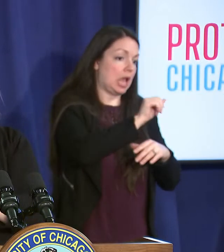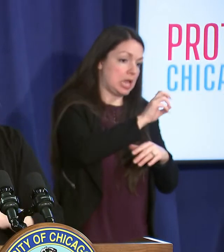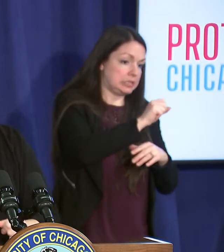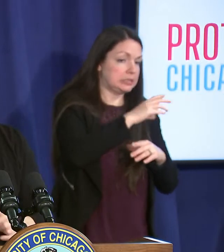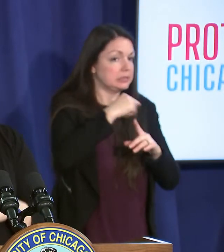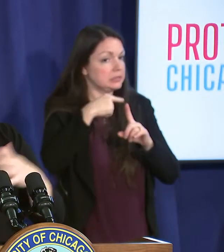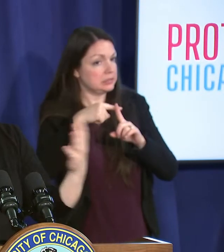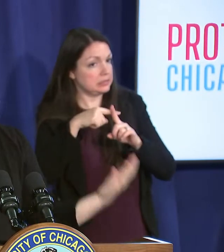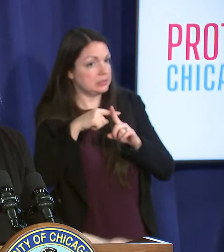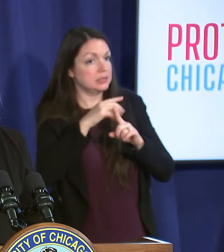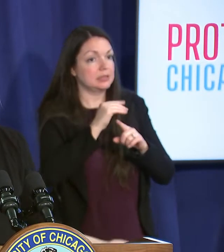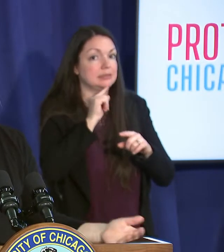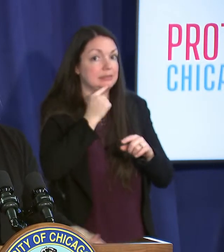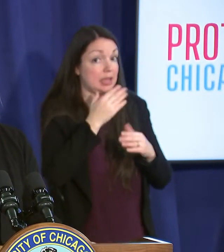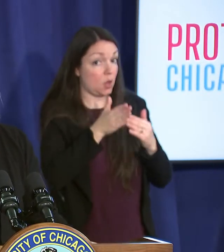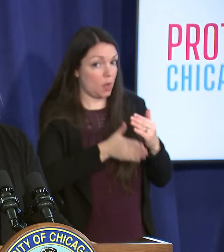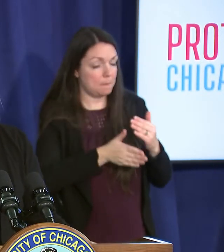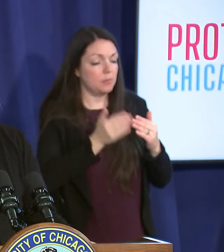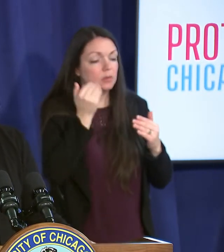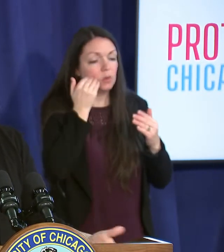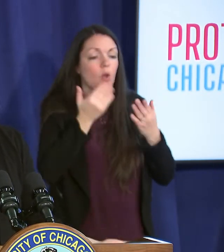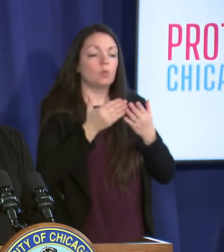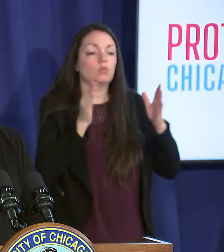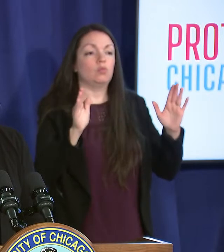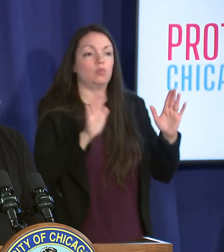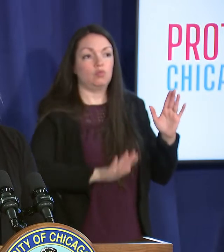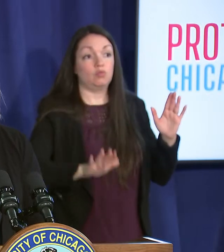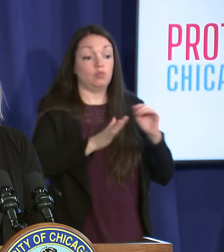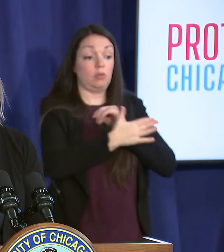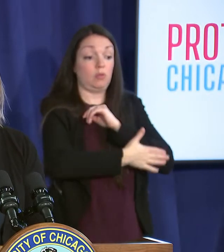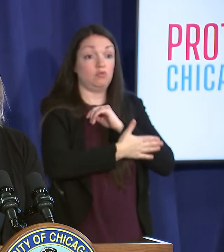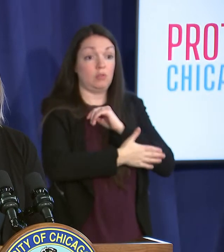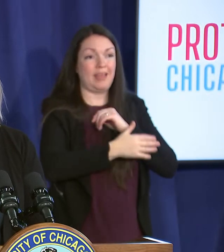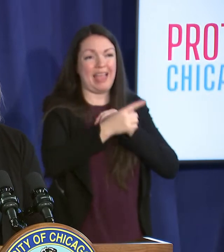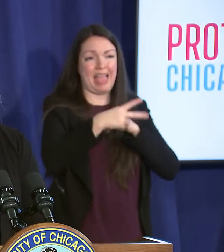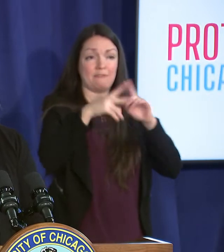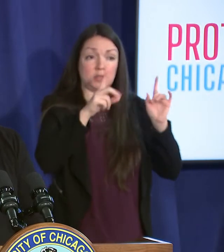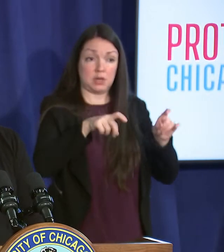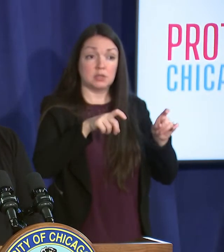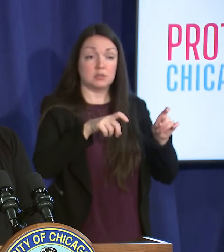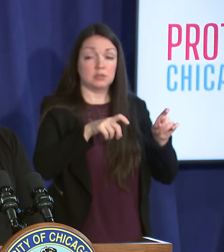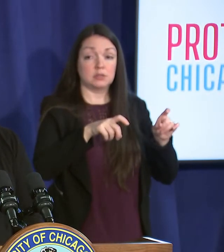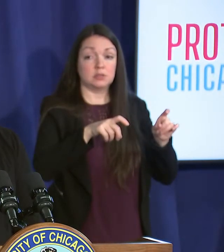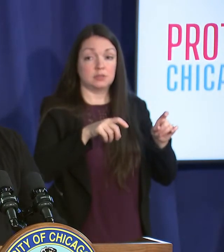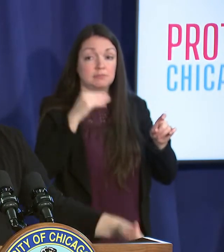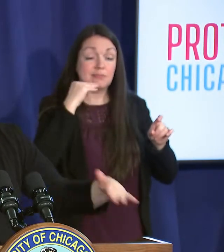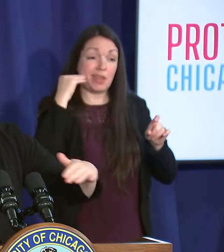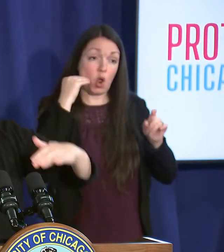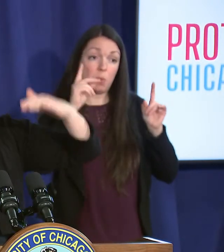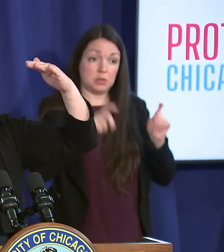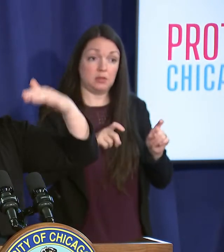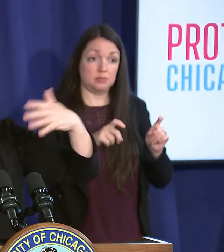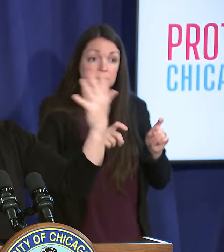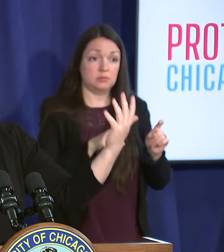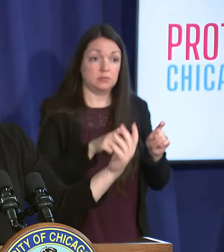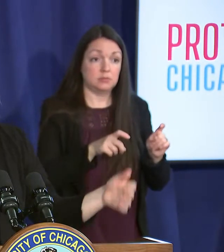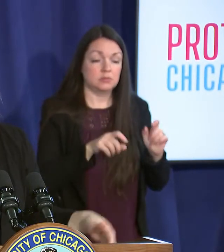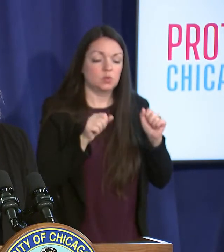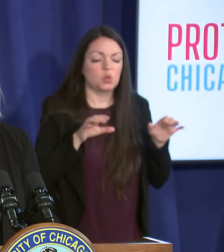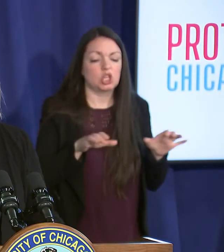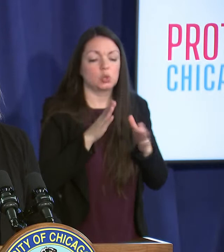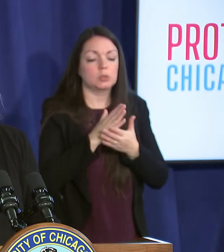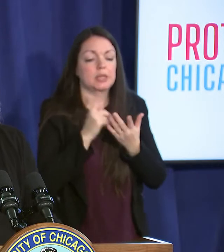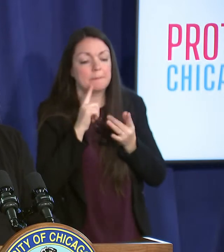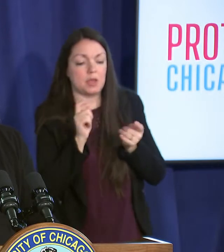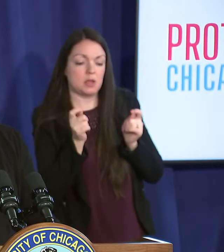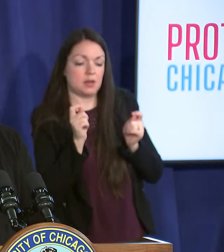well as severe outcomes. We also know generally across the country about half of the tests being taken these days are these at-home antigens. And so we're able to do some correction